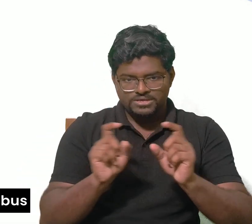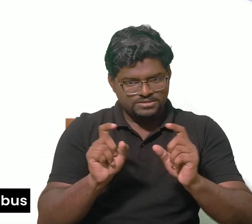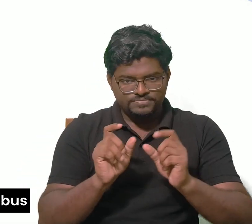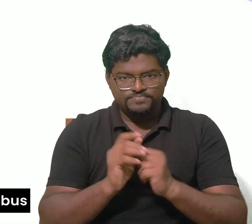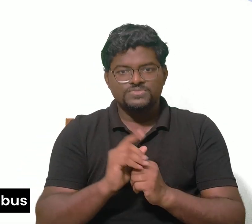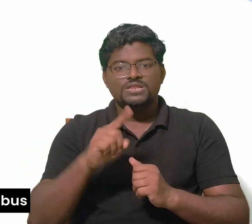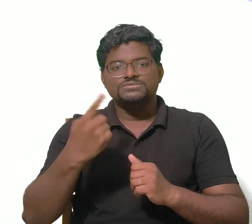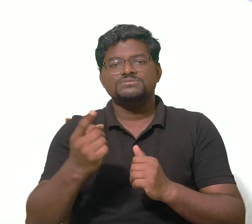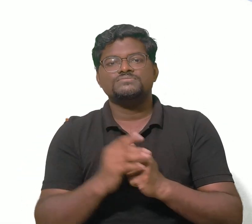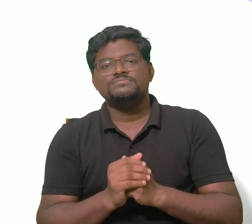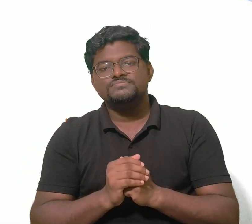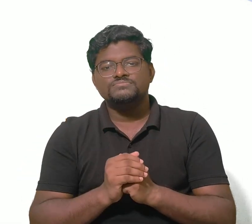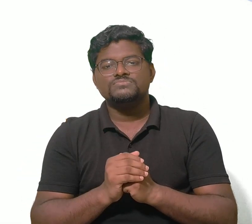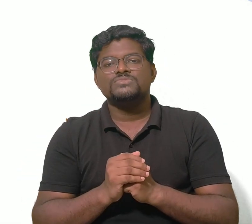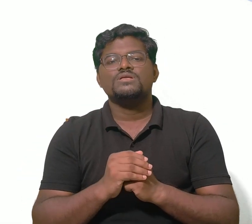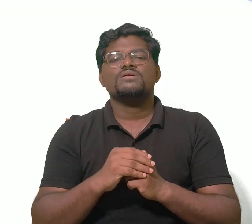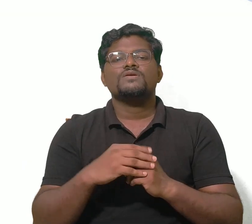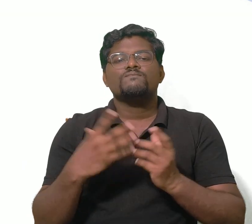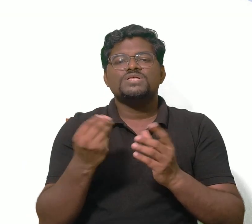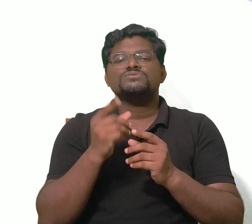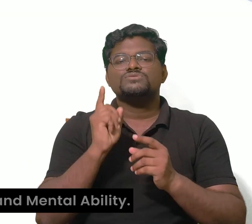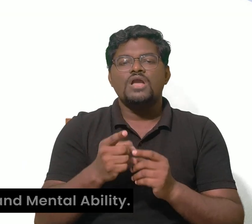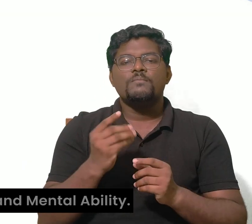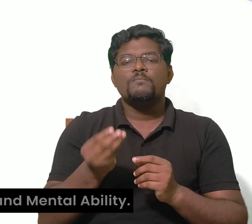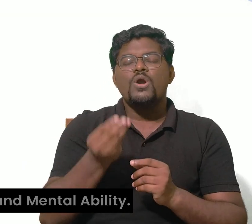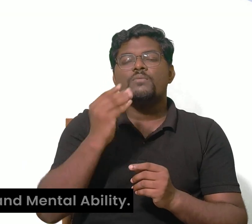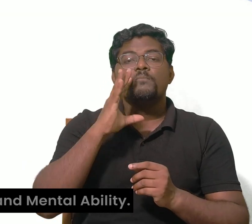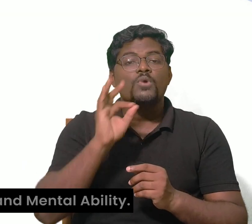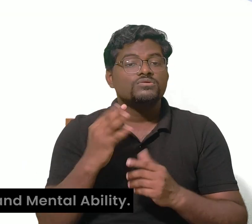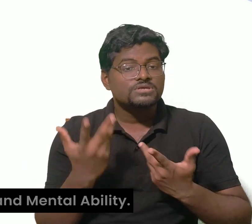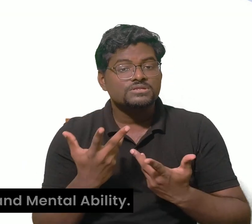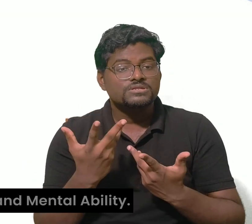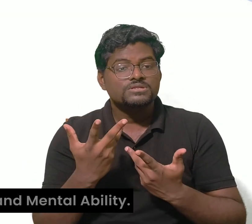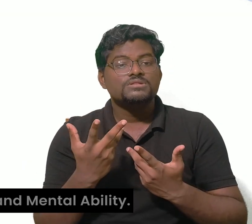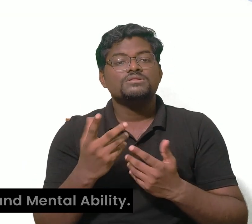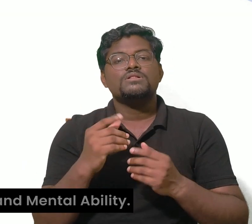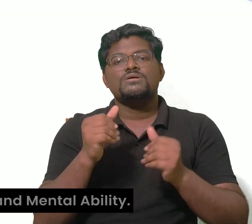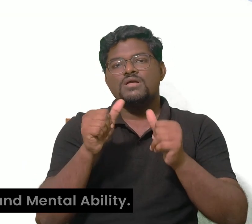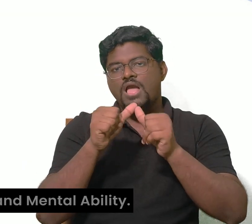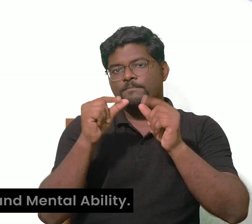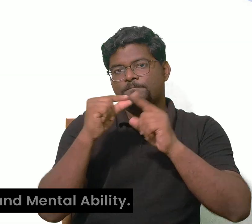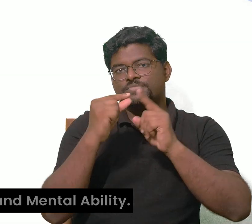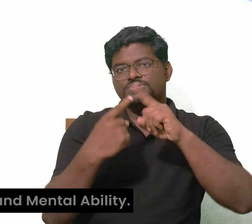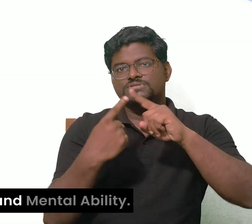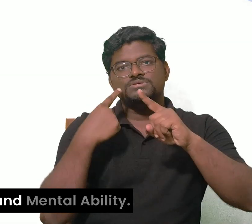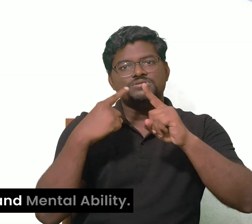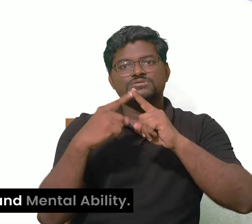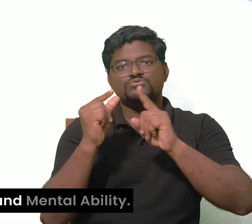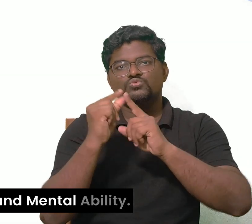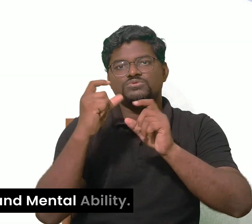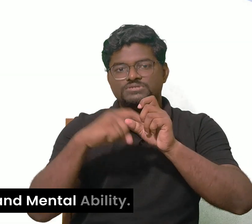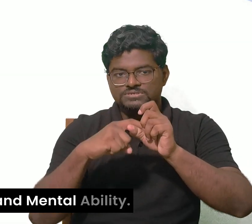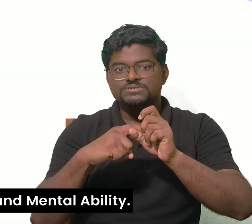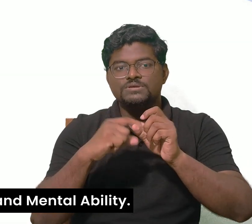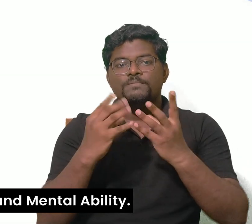syllabus. Okay. Next, we should give more importance to aptitude and mental